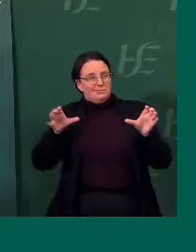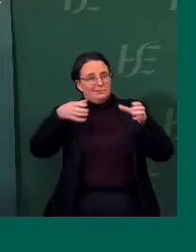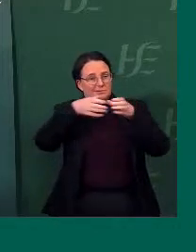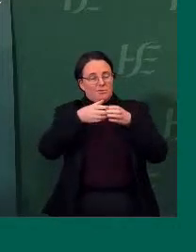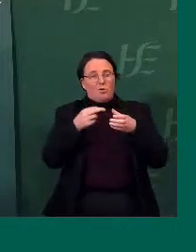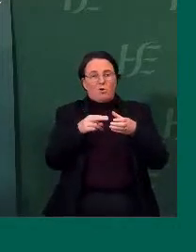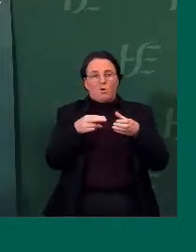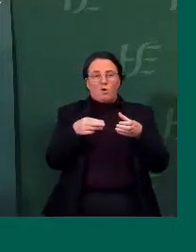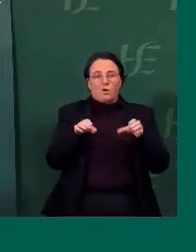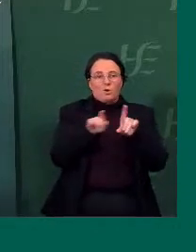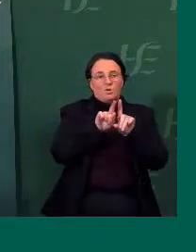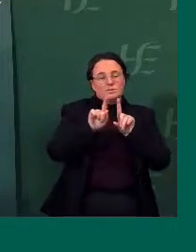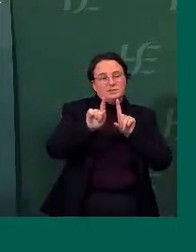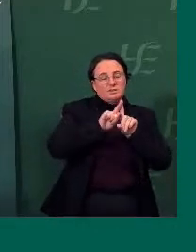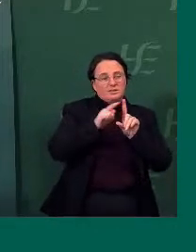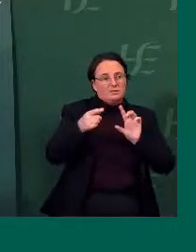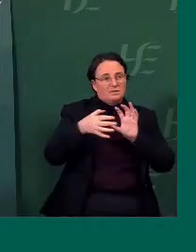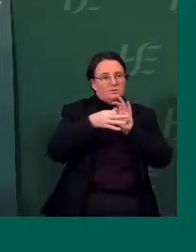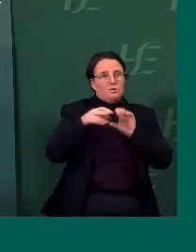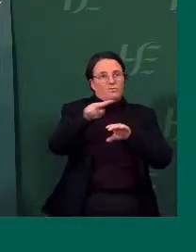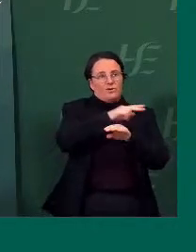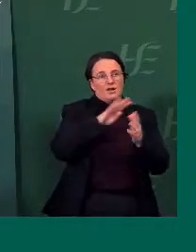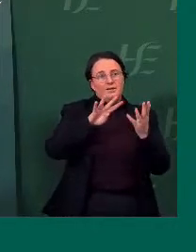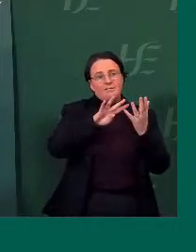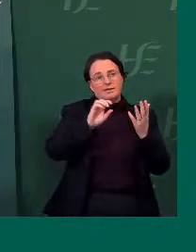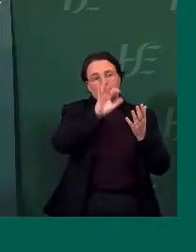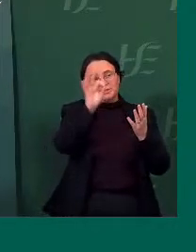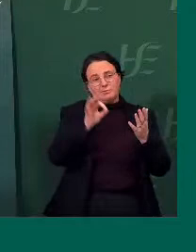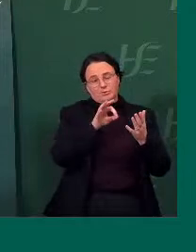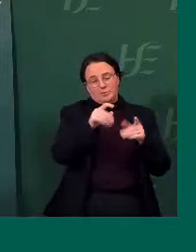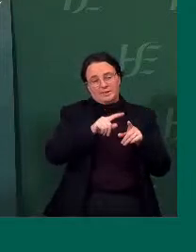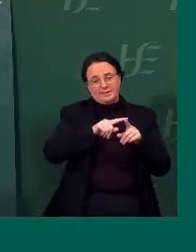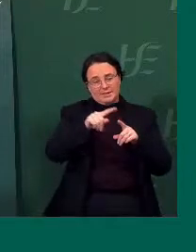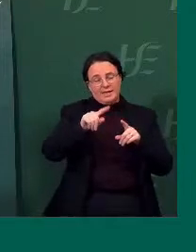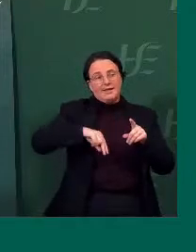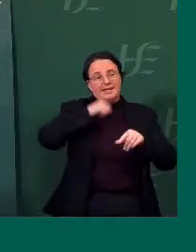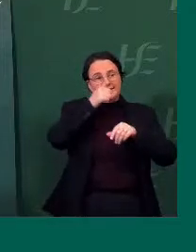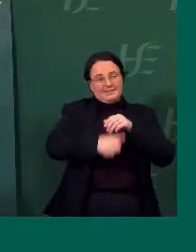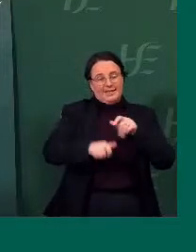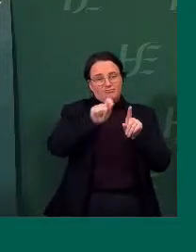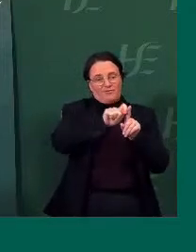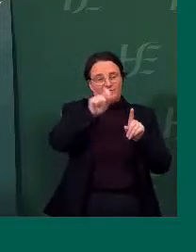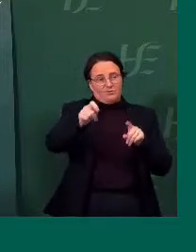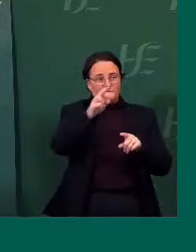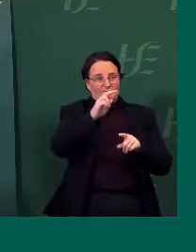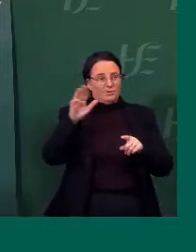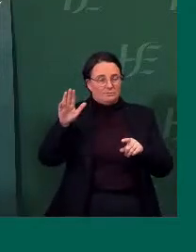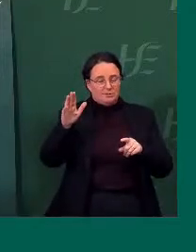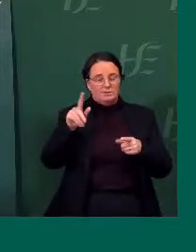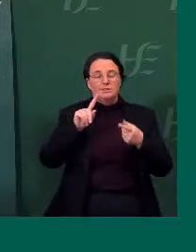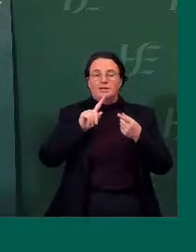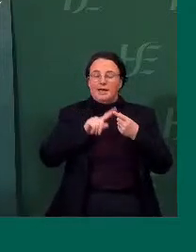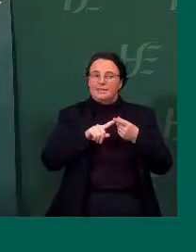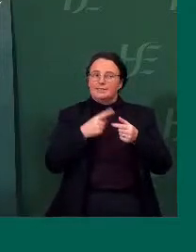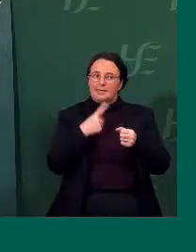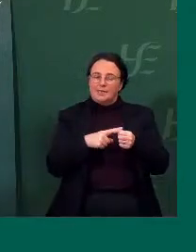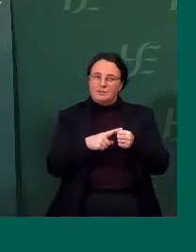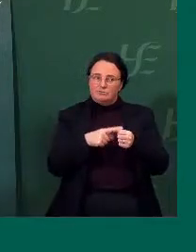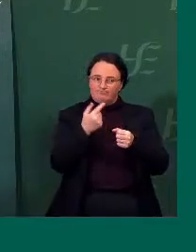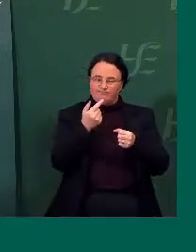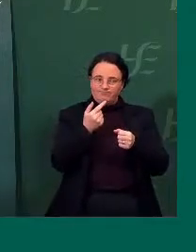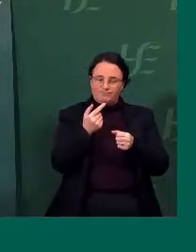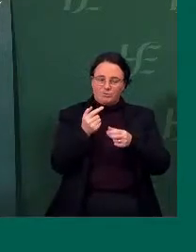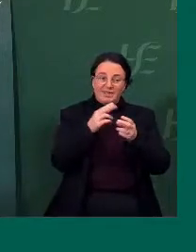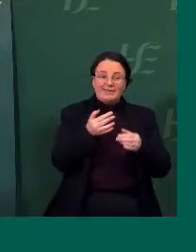close contacts, over 90% of those, in around 90% of those are getting same day, next day referrals. And again, to reinforce the important point, if